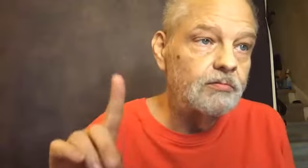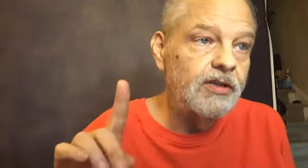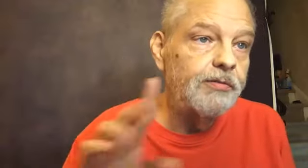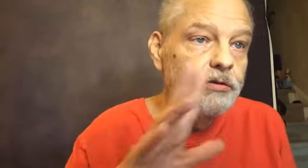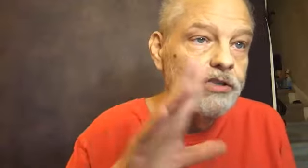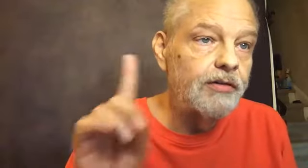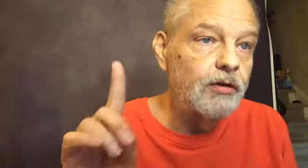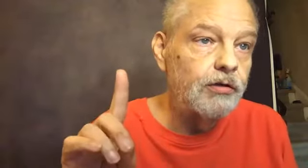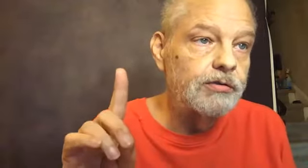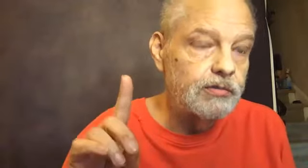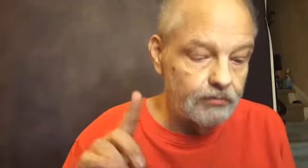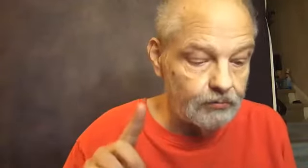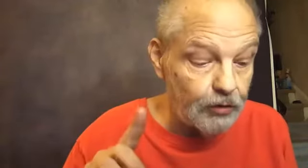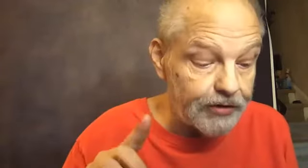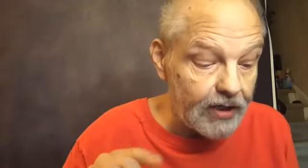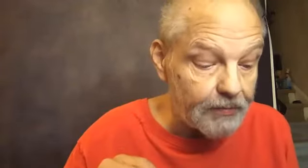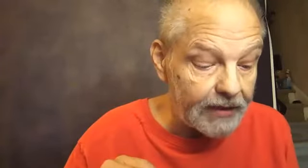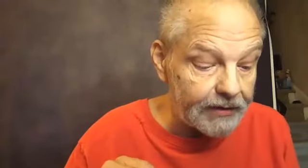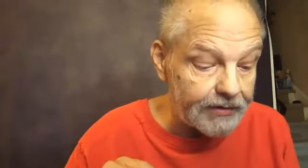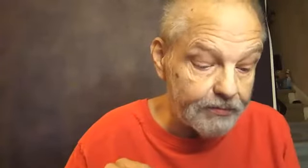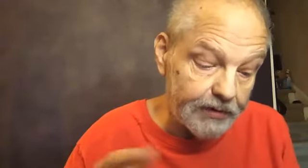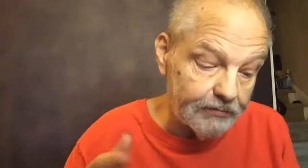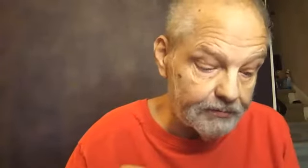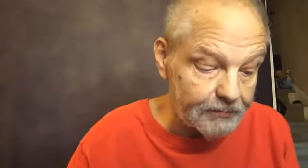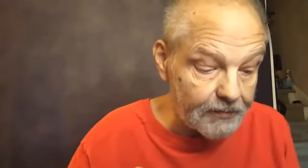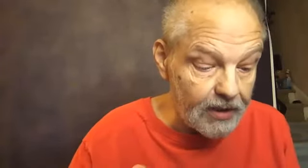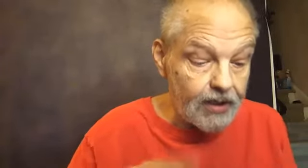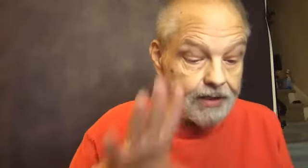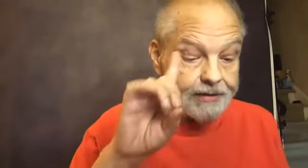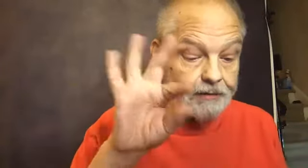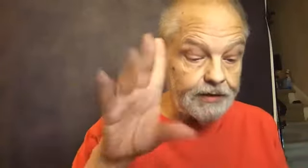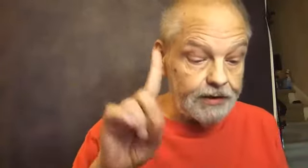Deaf people generally don't use music compact discs, but DVDs.